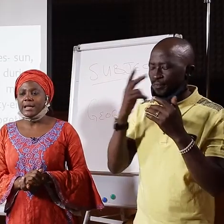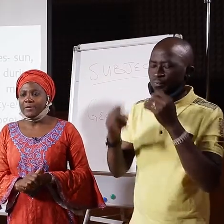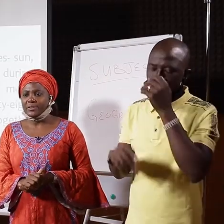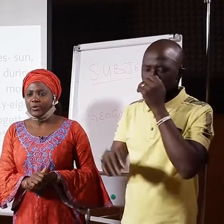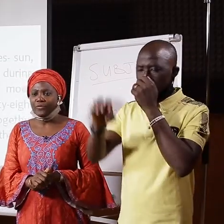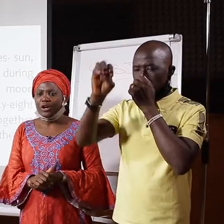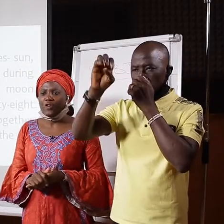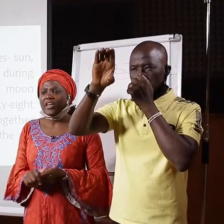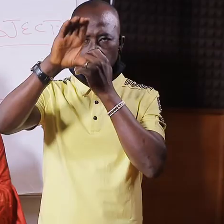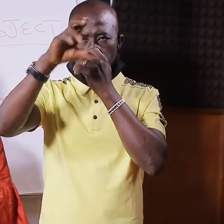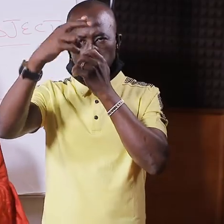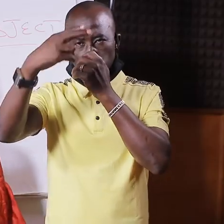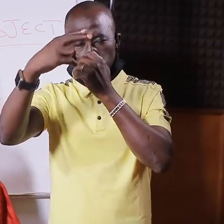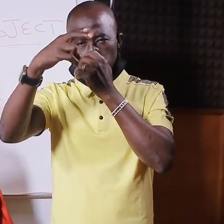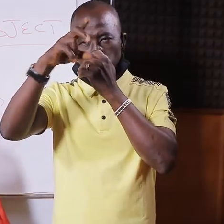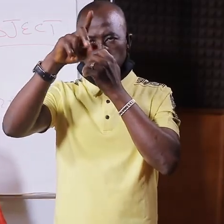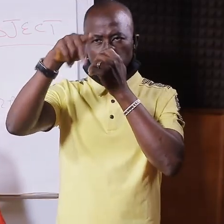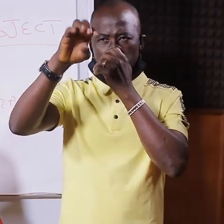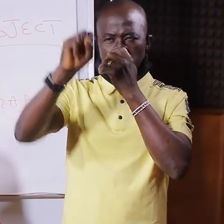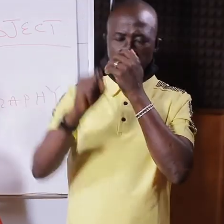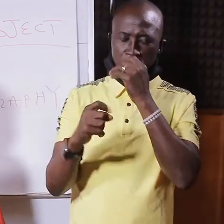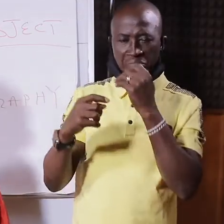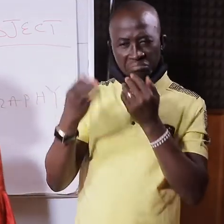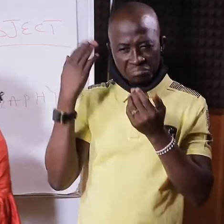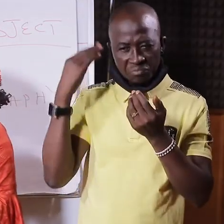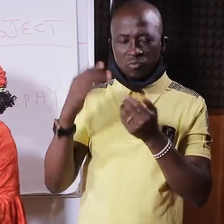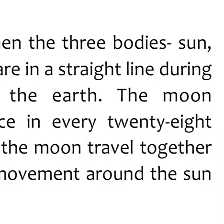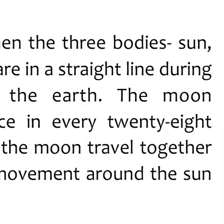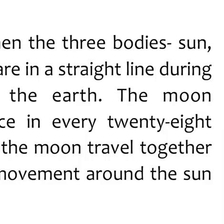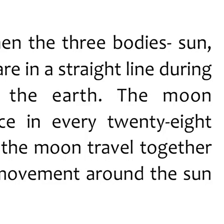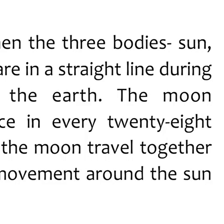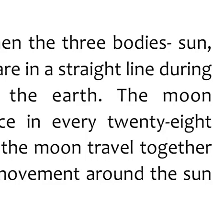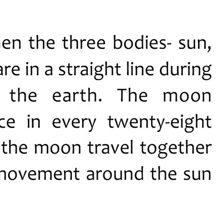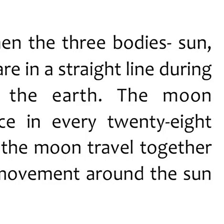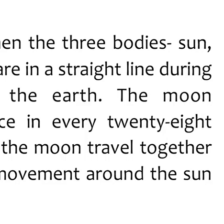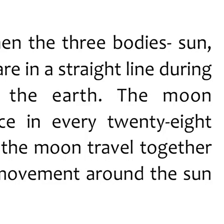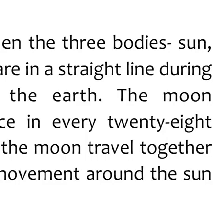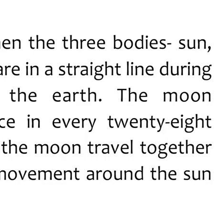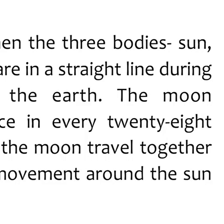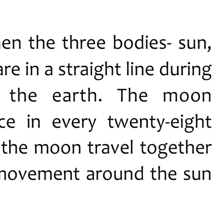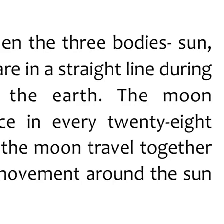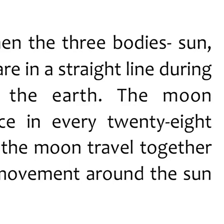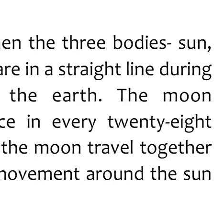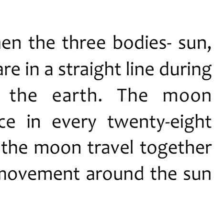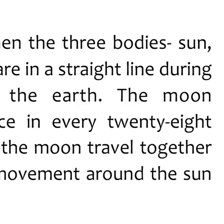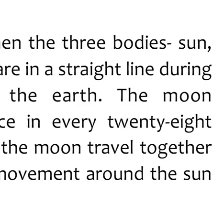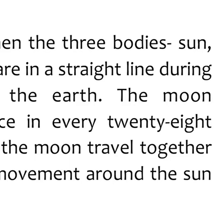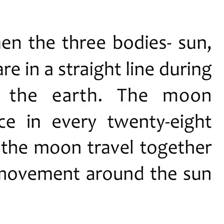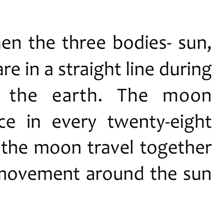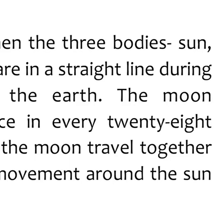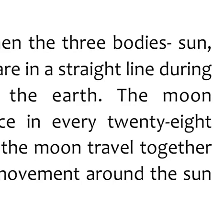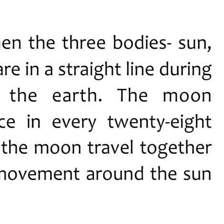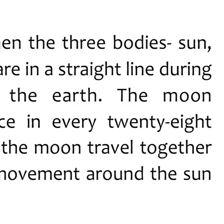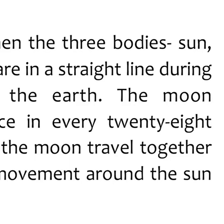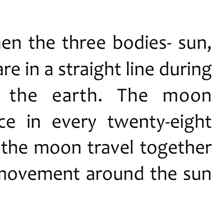an eclipse. We've heard of eclipse over the past few years. What is an eclipse? We said an eclipse is formed when 3